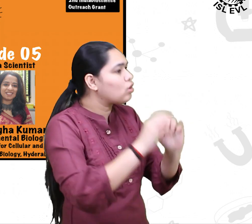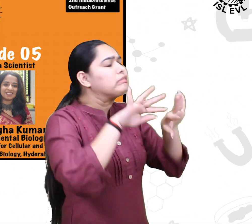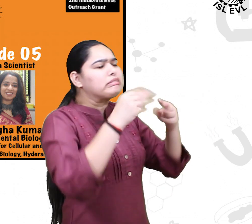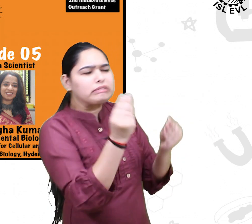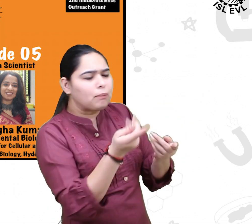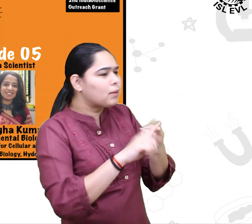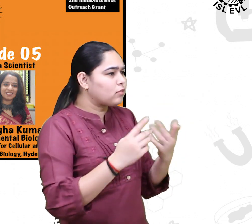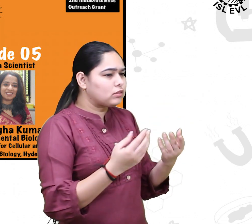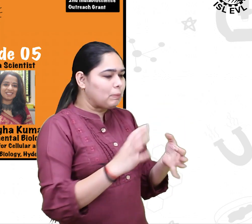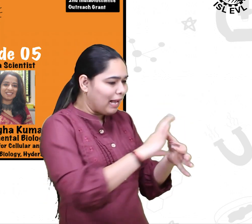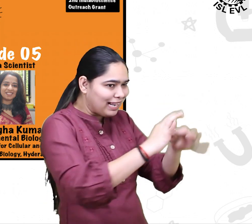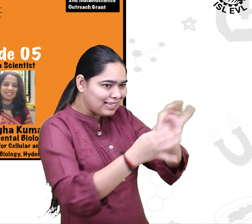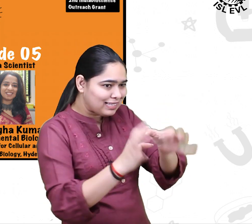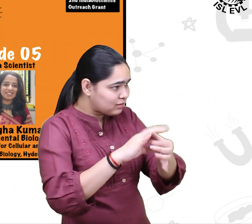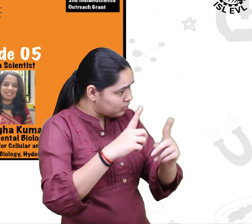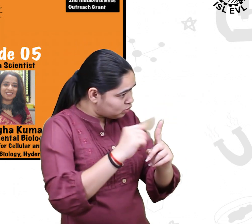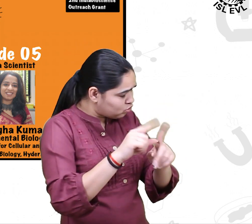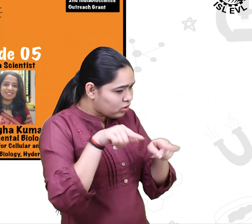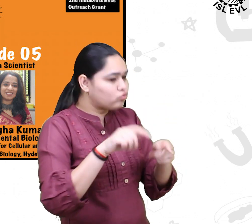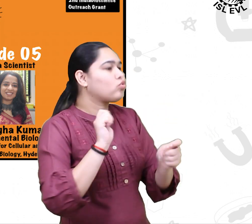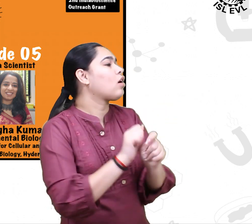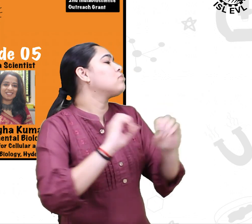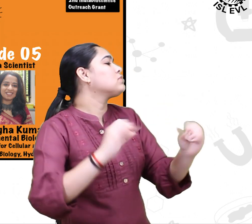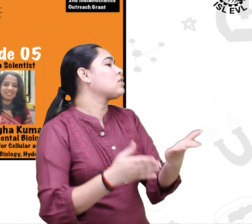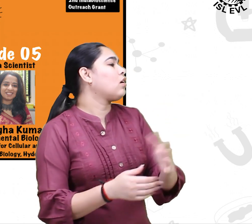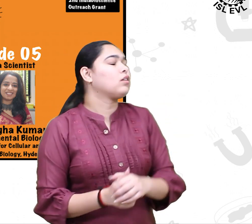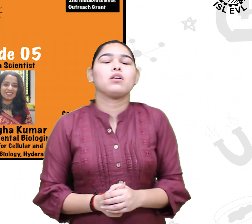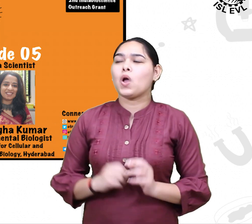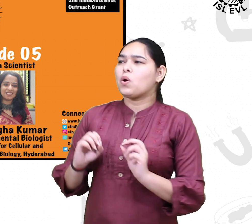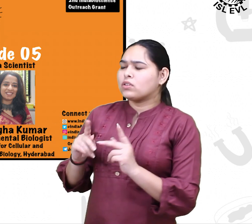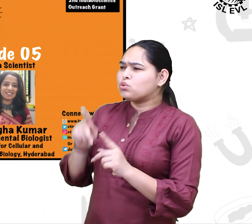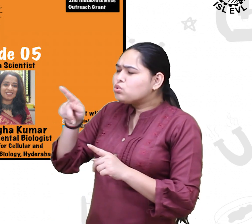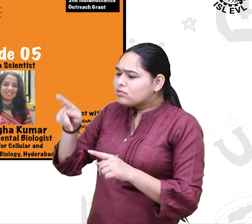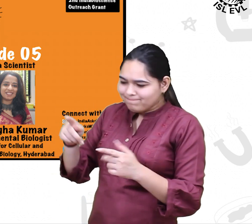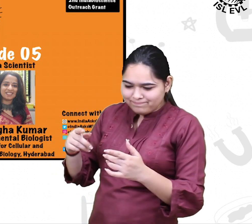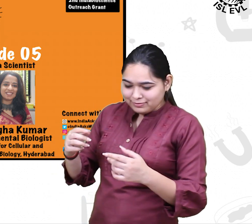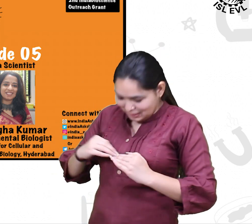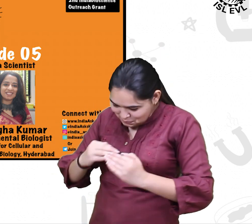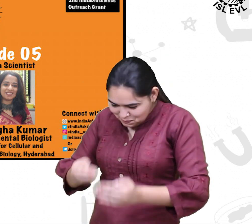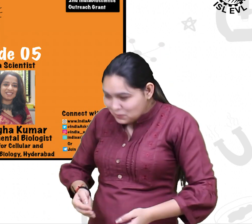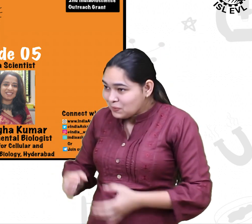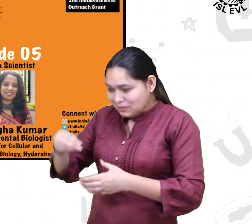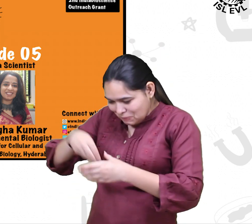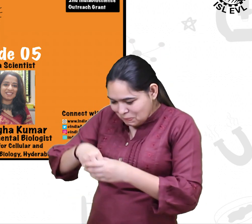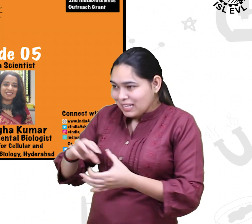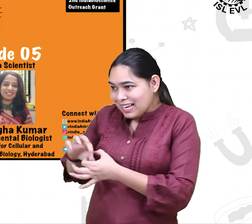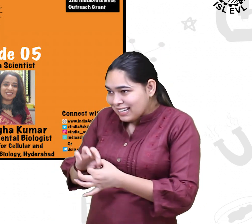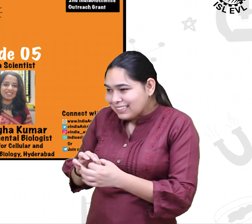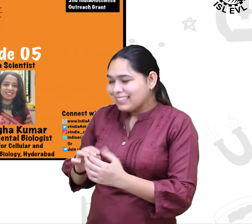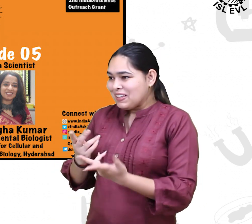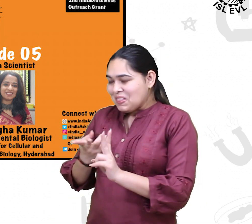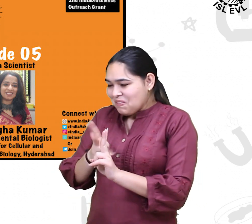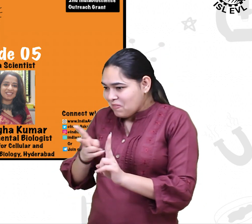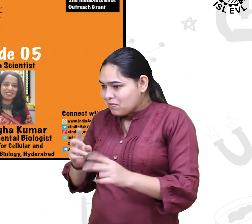work. How are you interested in asking such questions? Like, what brings you to ask so many